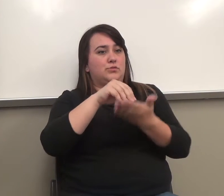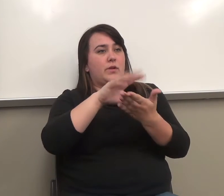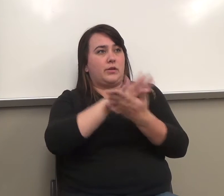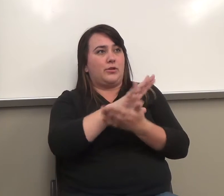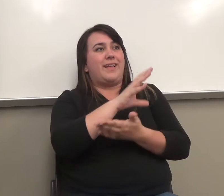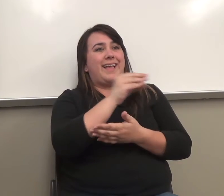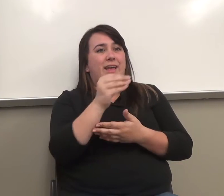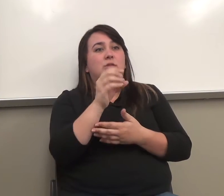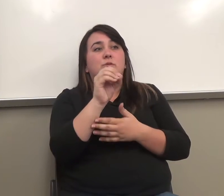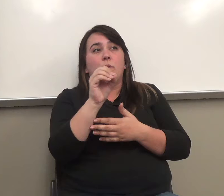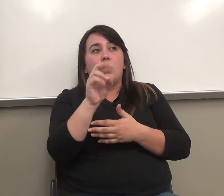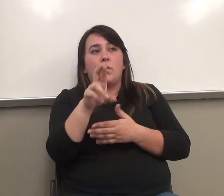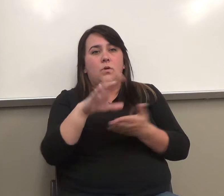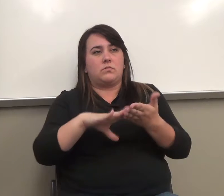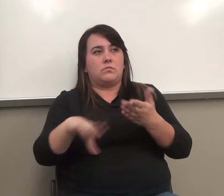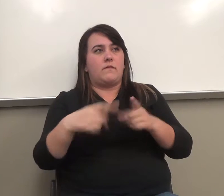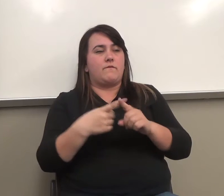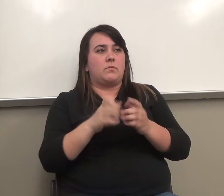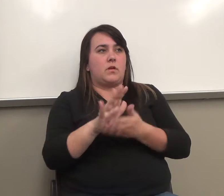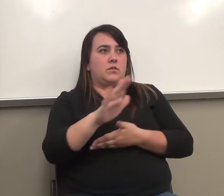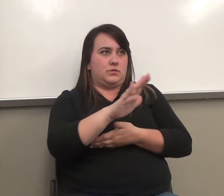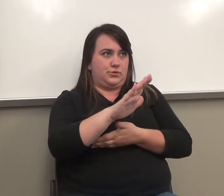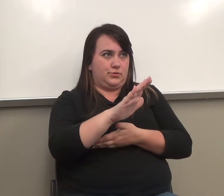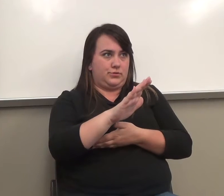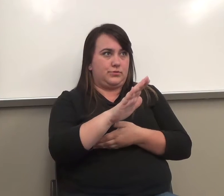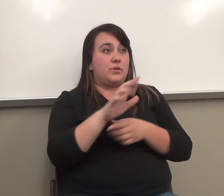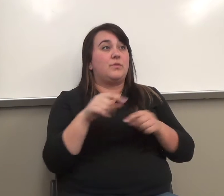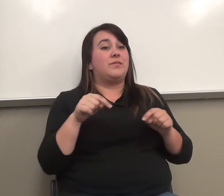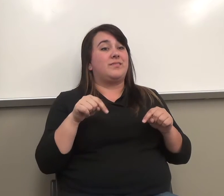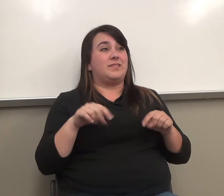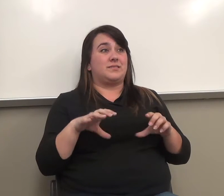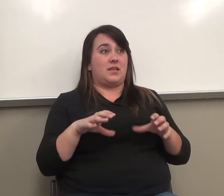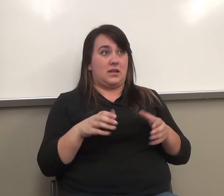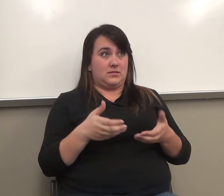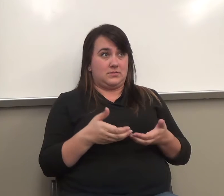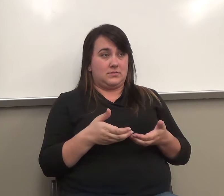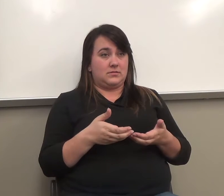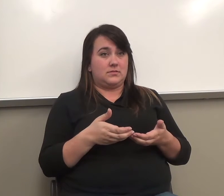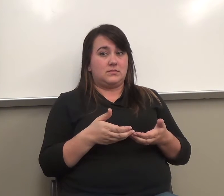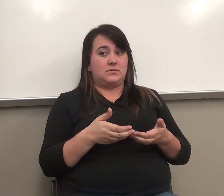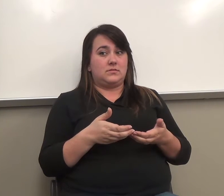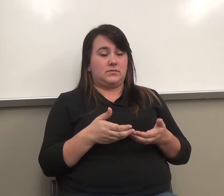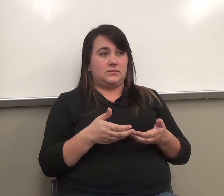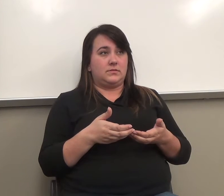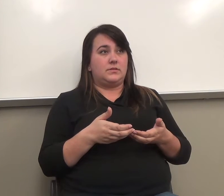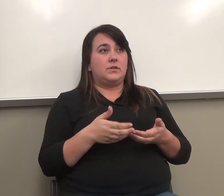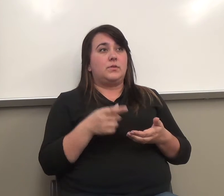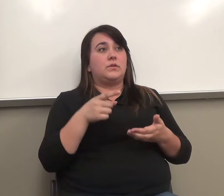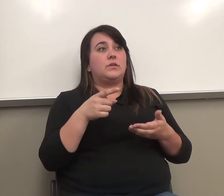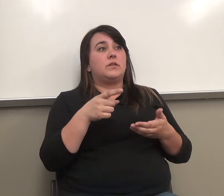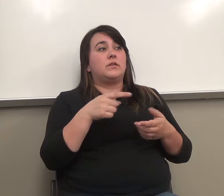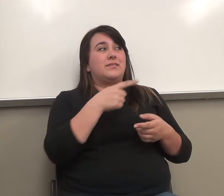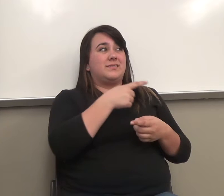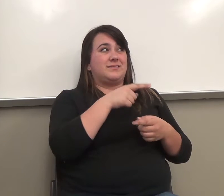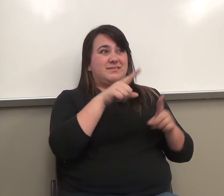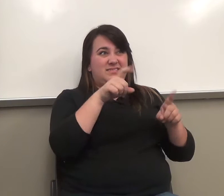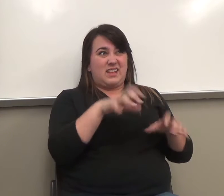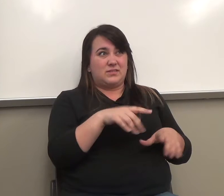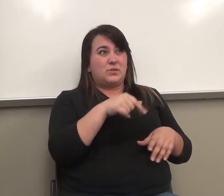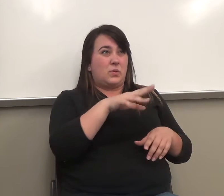college. Now, in this class, while you are taking this test, it's